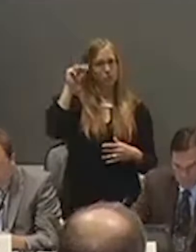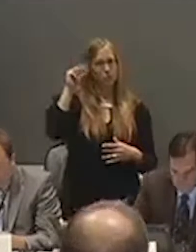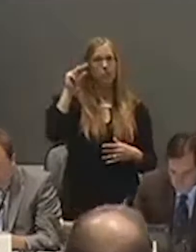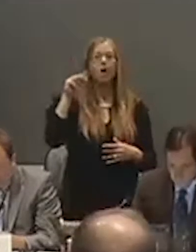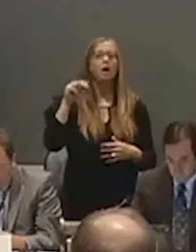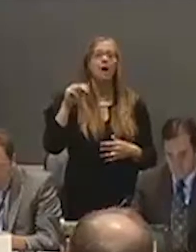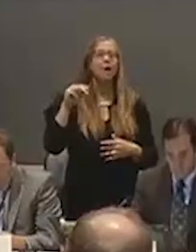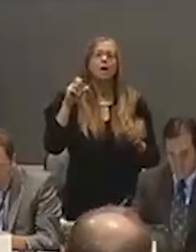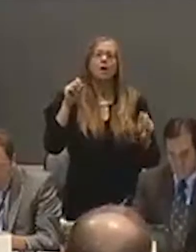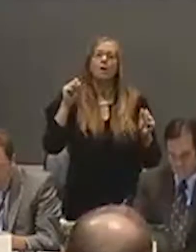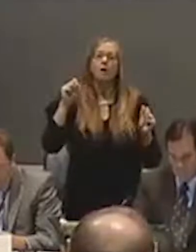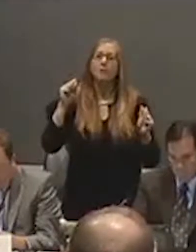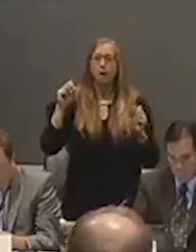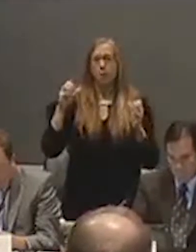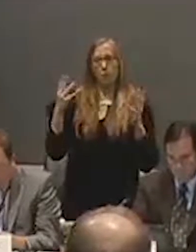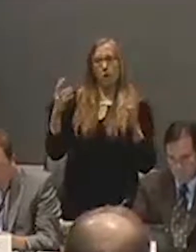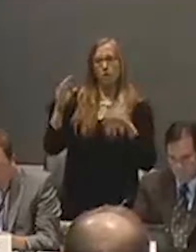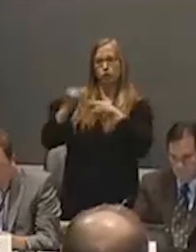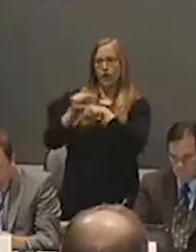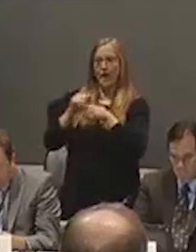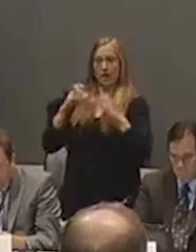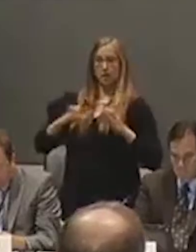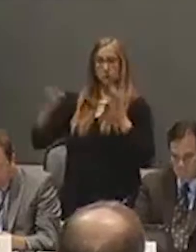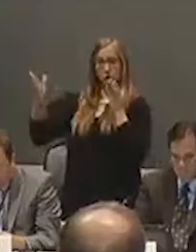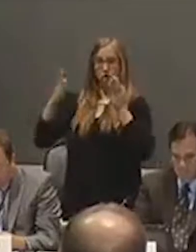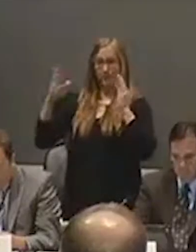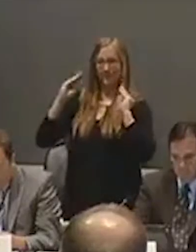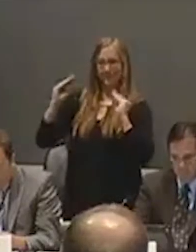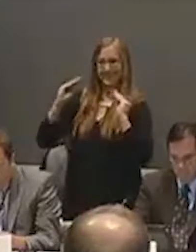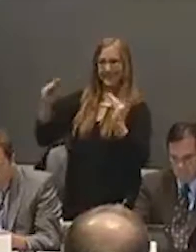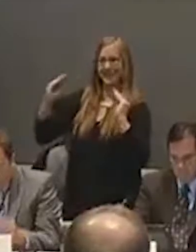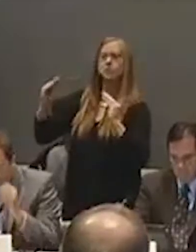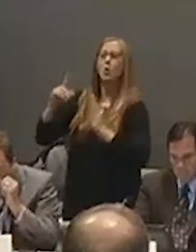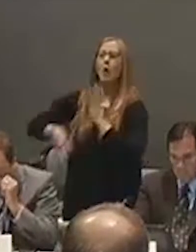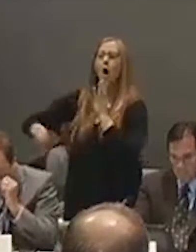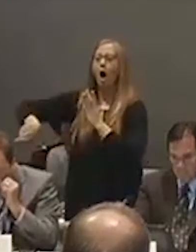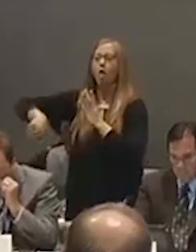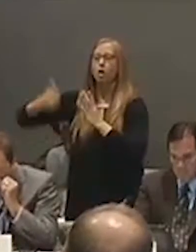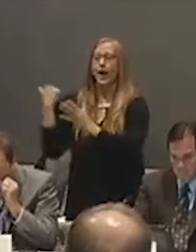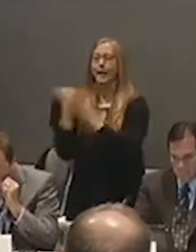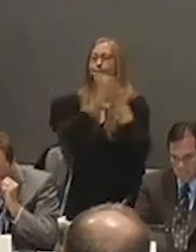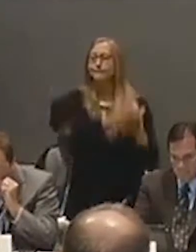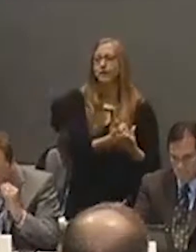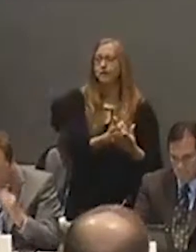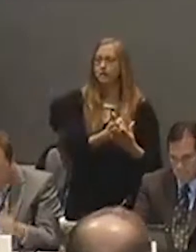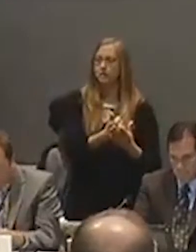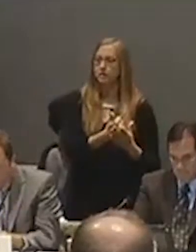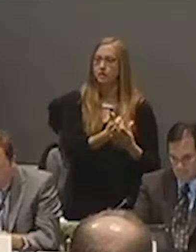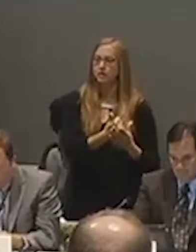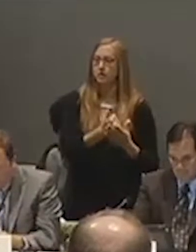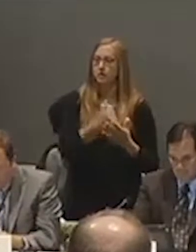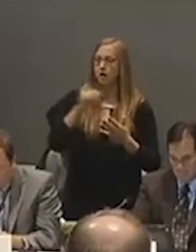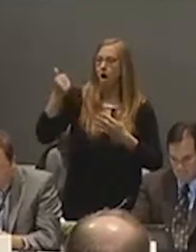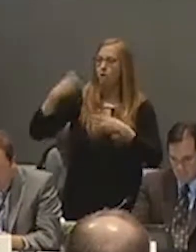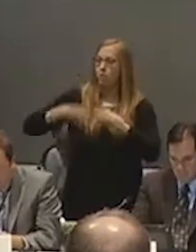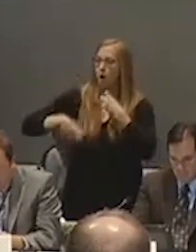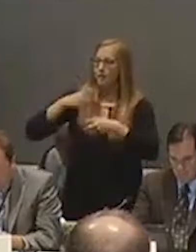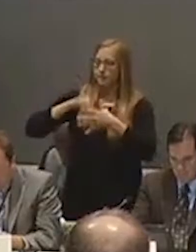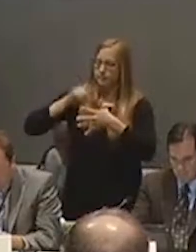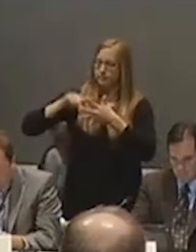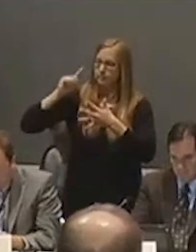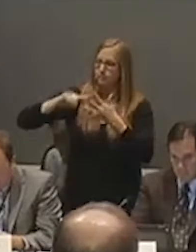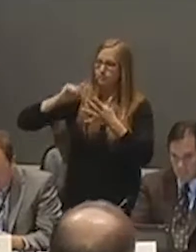are the other resources in the communities that they can access to help with problems that are not necessarily water